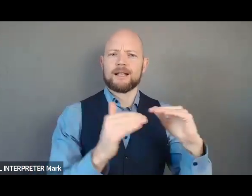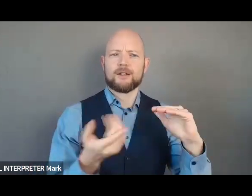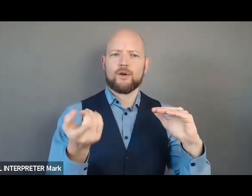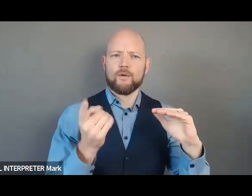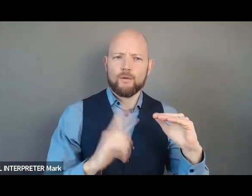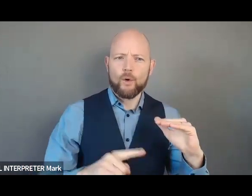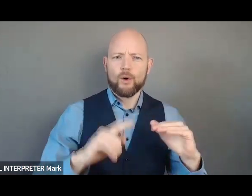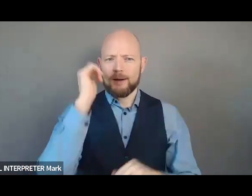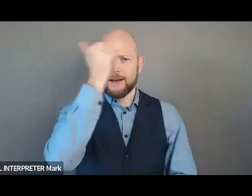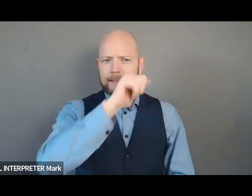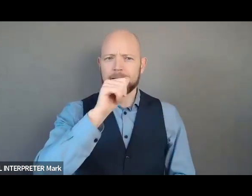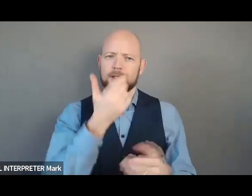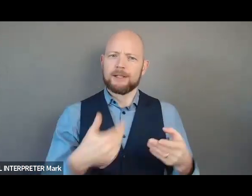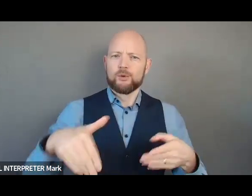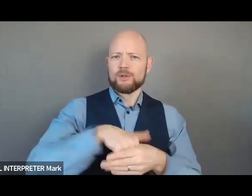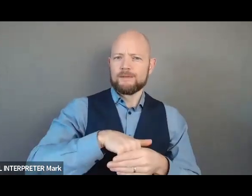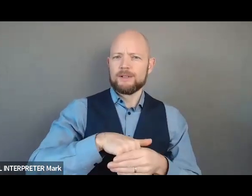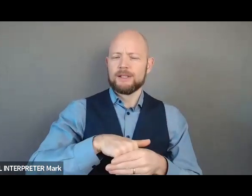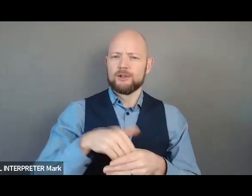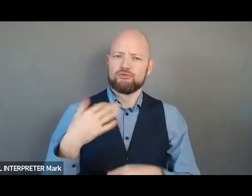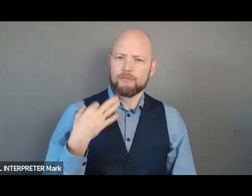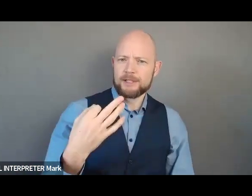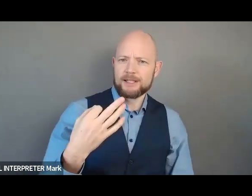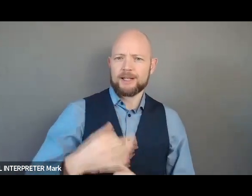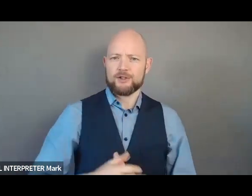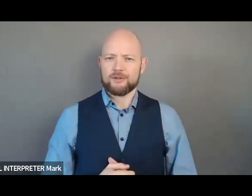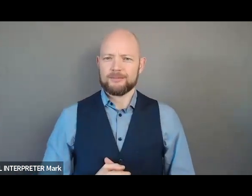looks like within nursing academy.